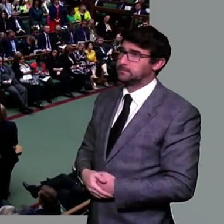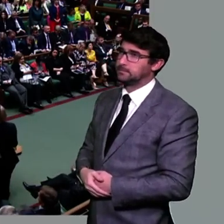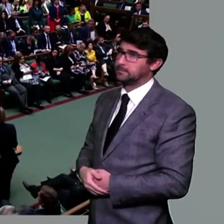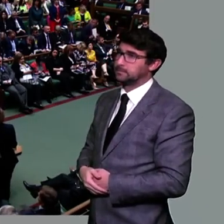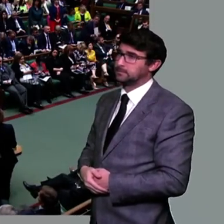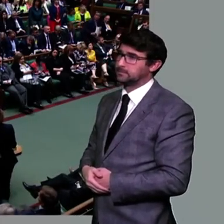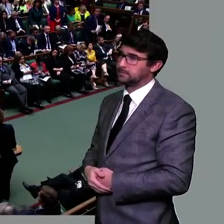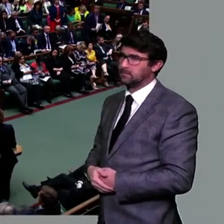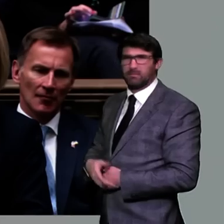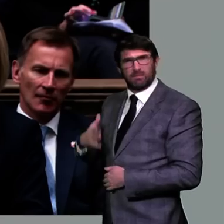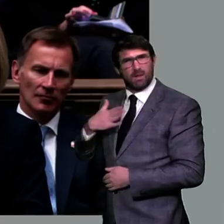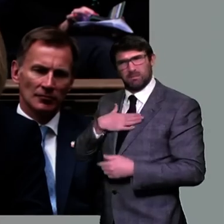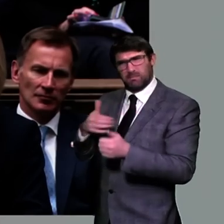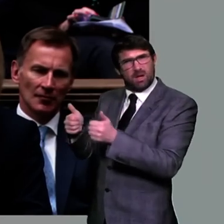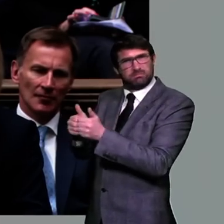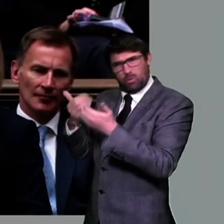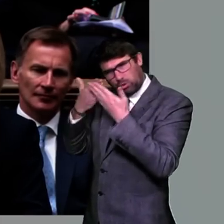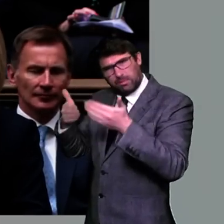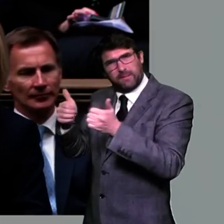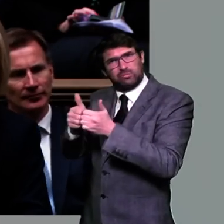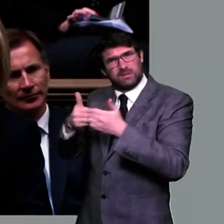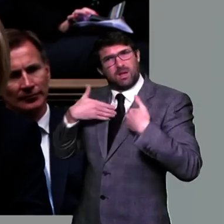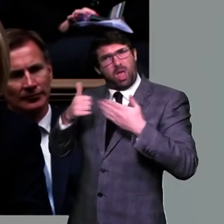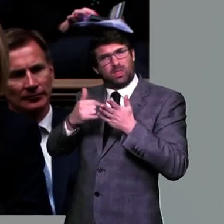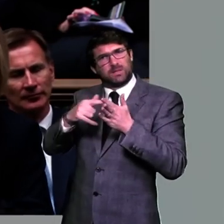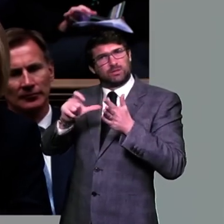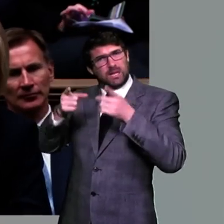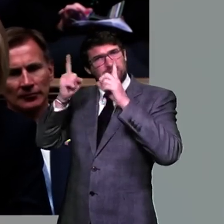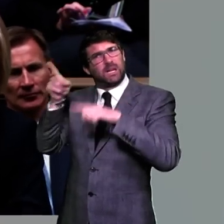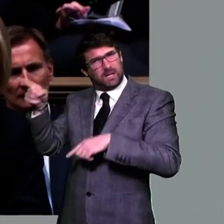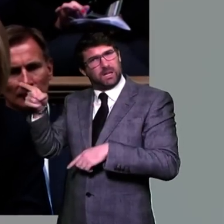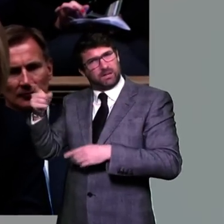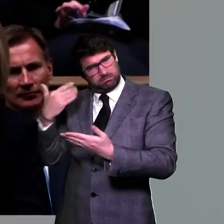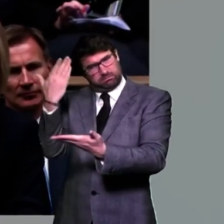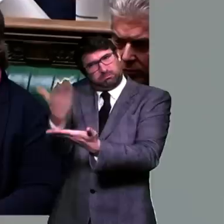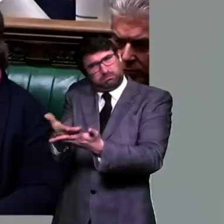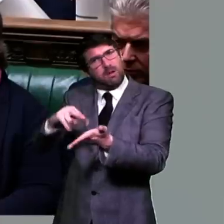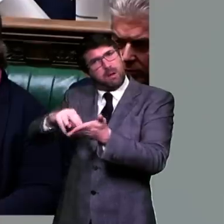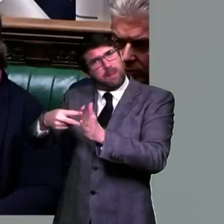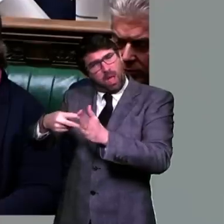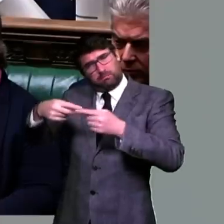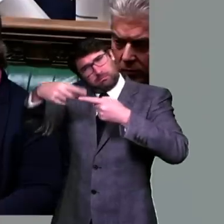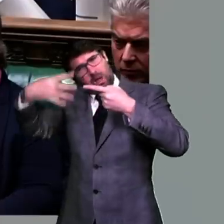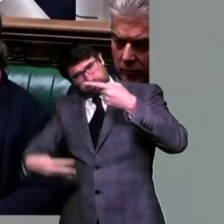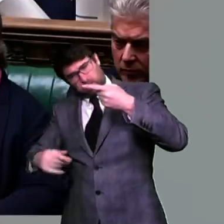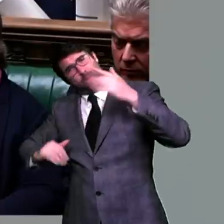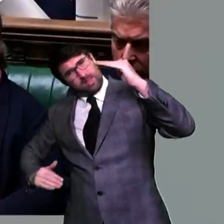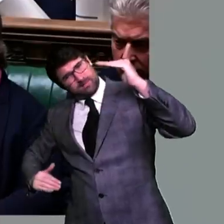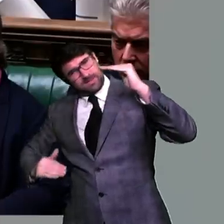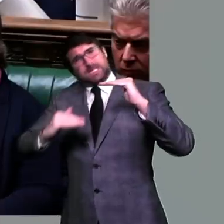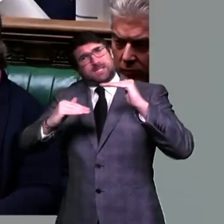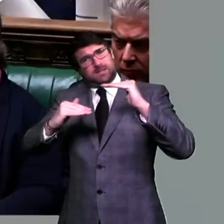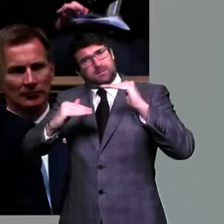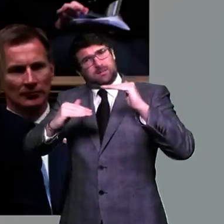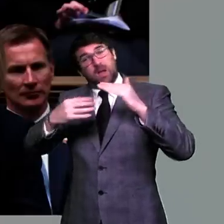friend, the Health Secretary, has set out a very clear plan of how we're going to deal with the backlog created by COVID, how we're going to make